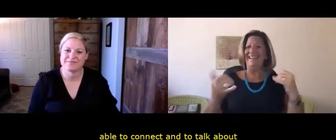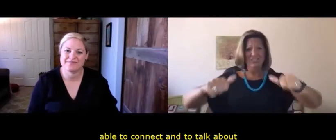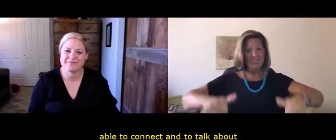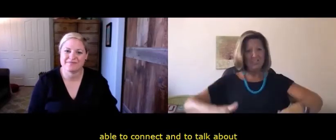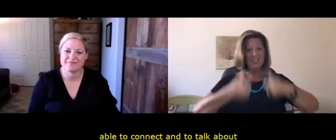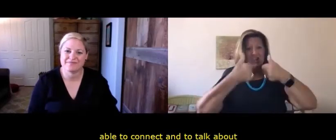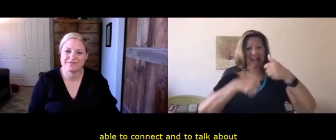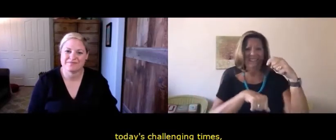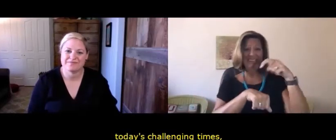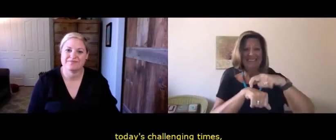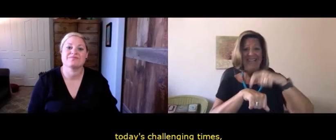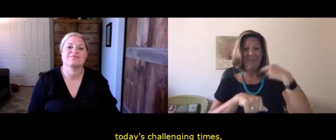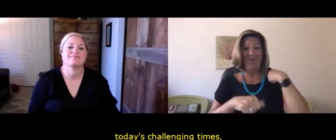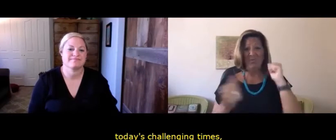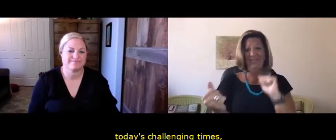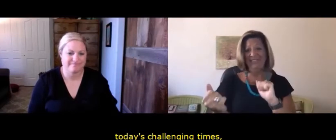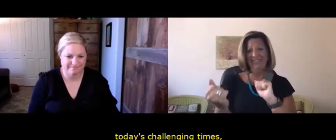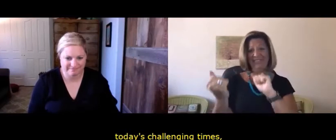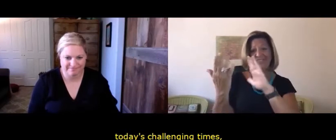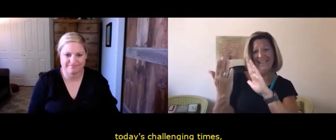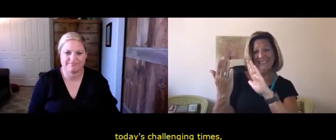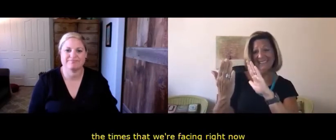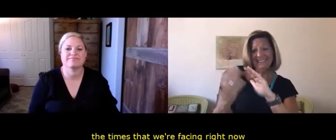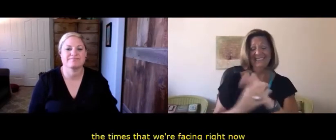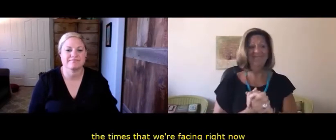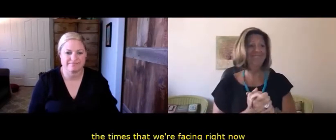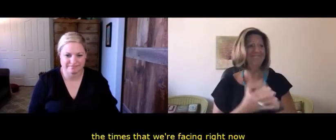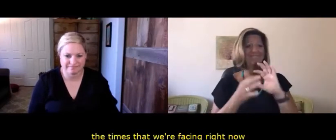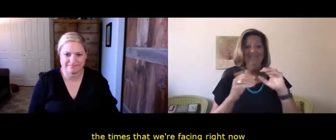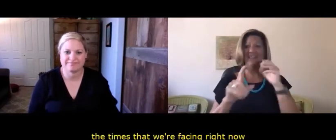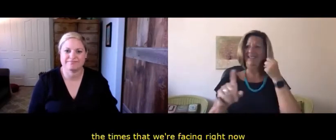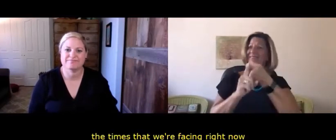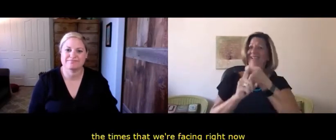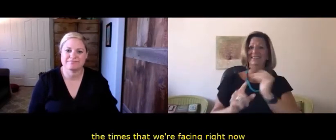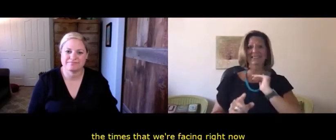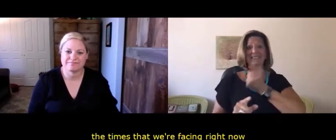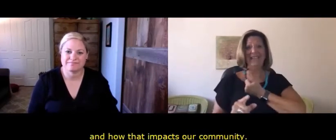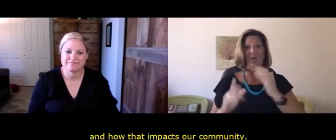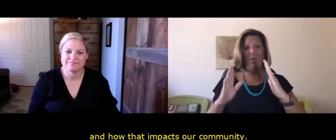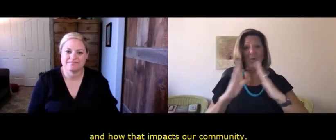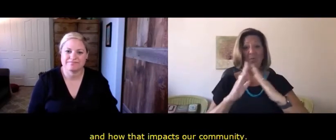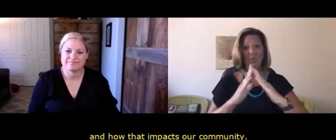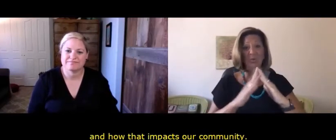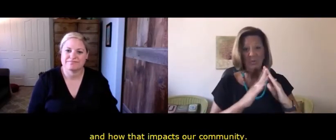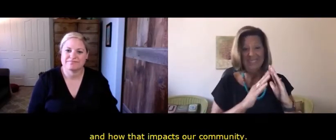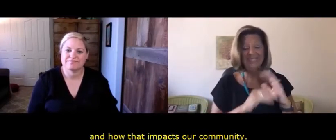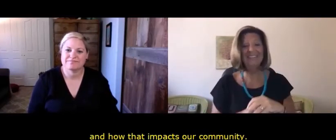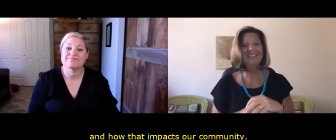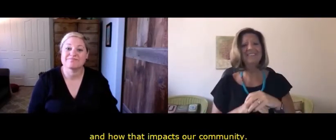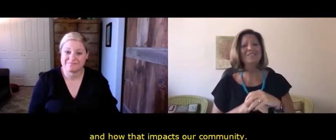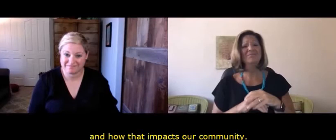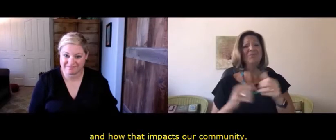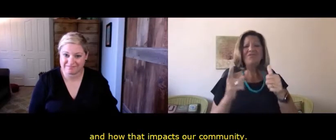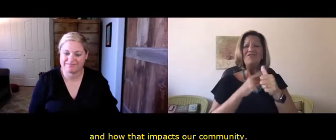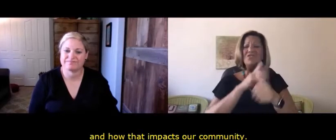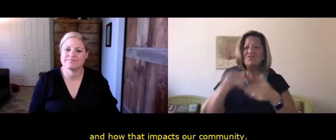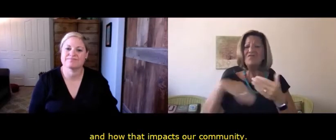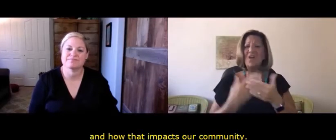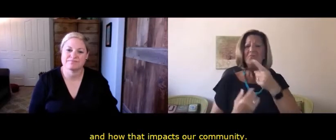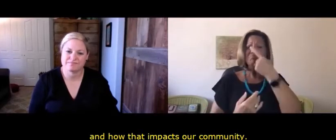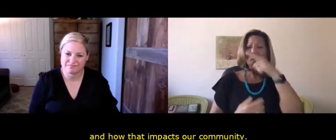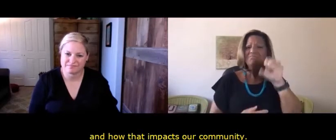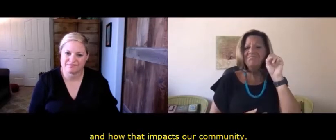connect and to talk about today's challenging times, the times that we're facing right now, and how that impacts our